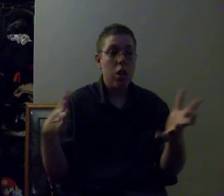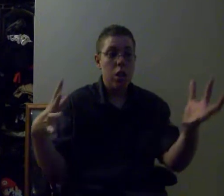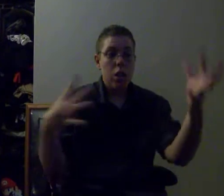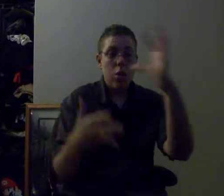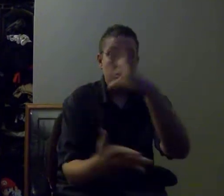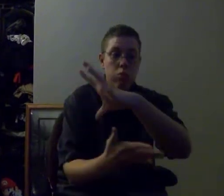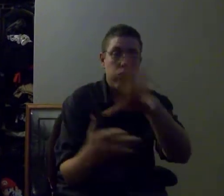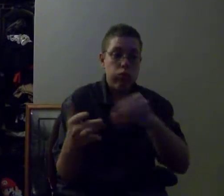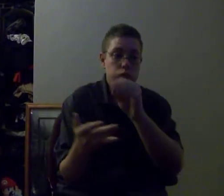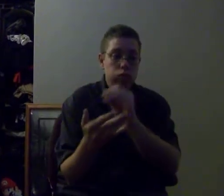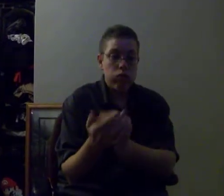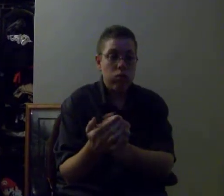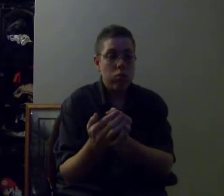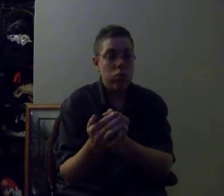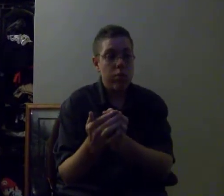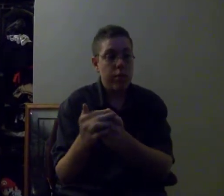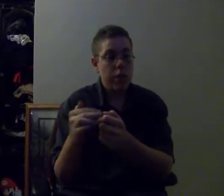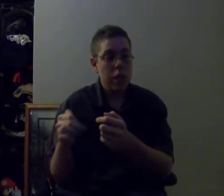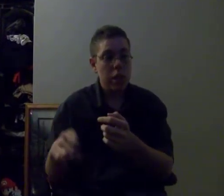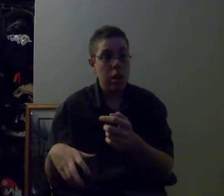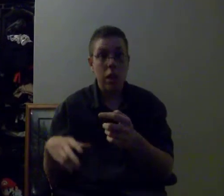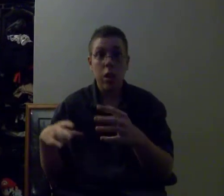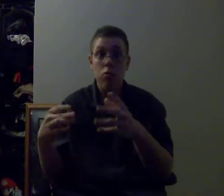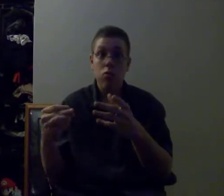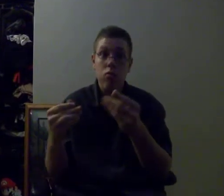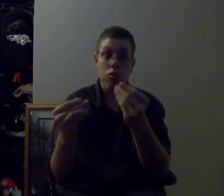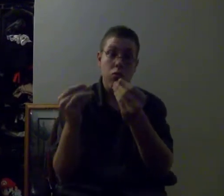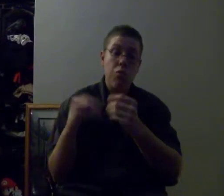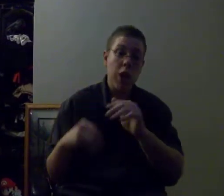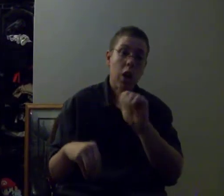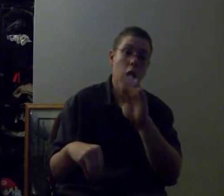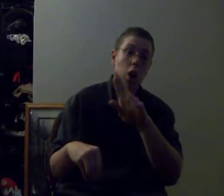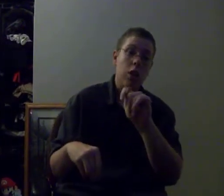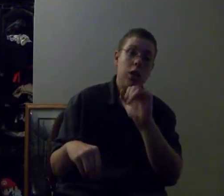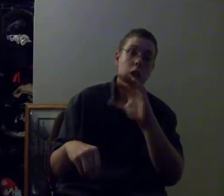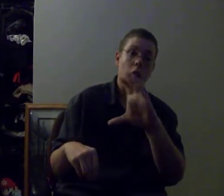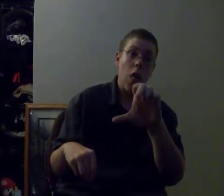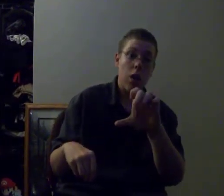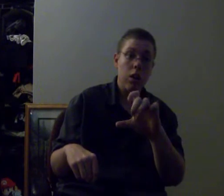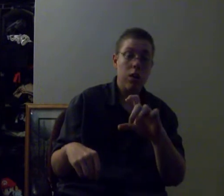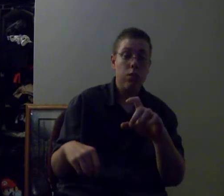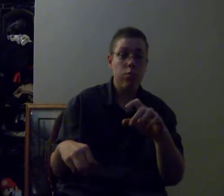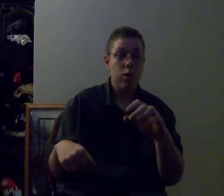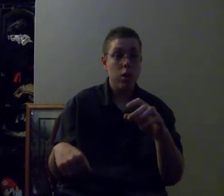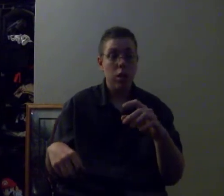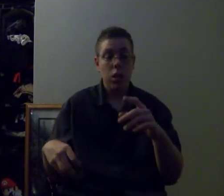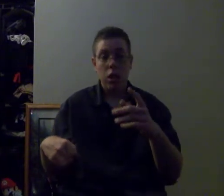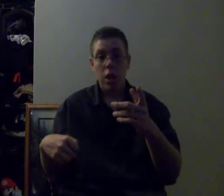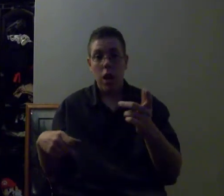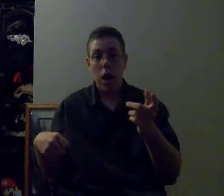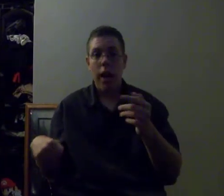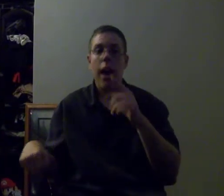the students write the name of the article and the main idea from the article on the blackboard in the classroom, the author's